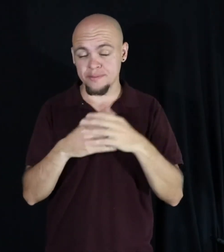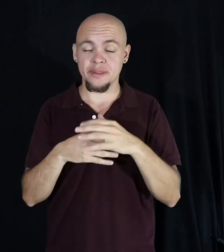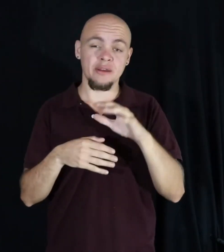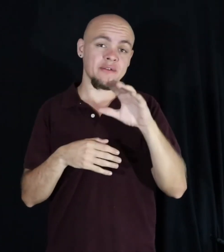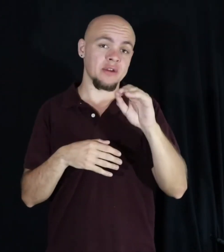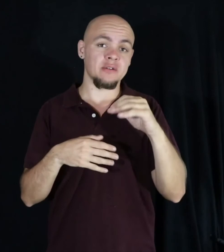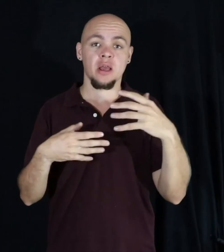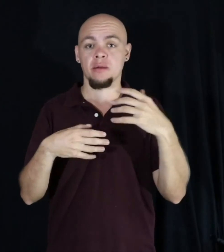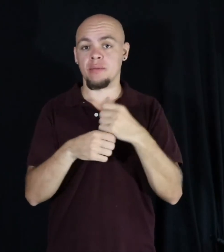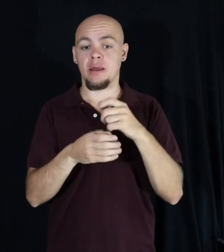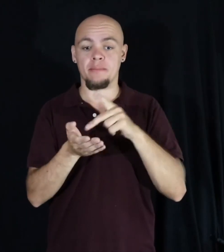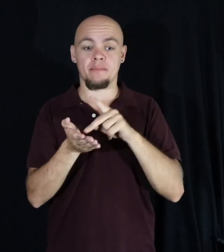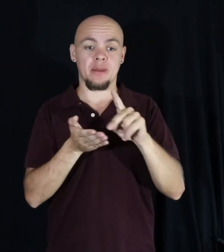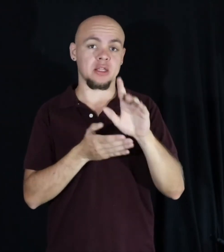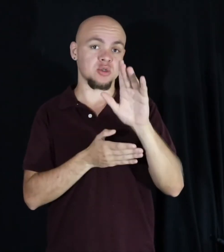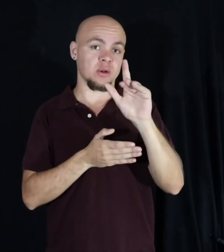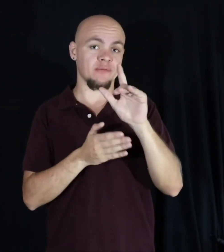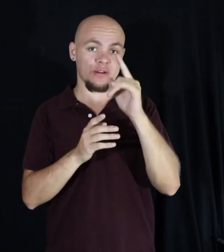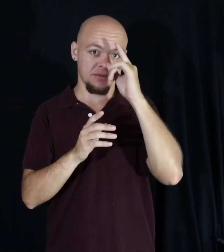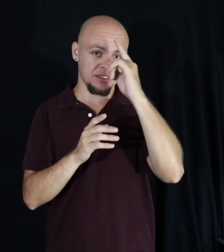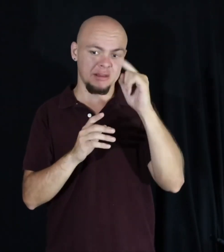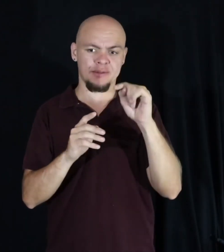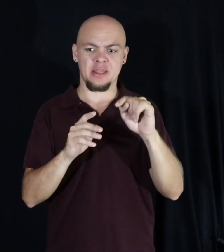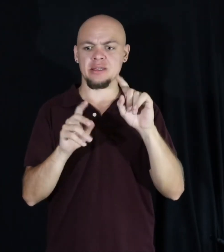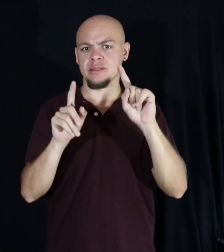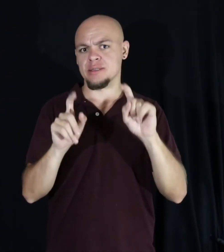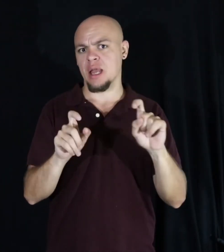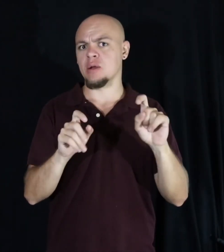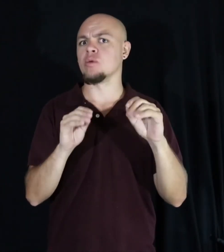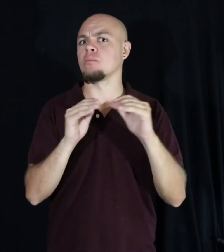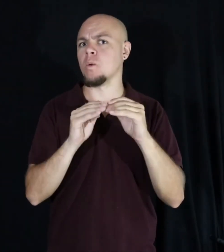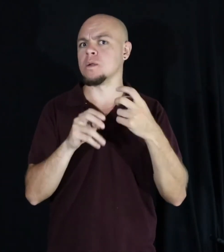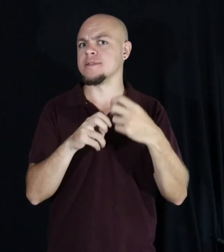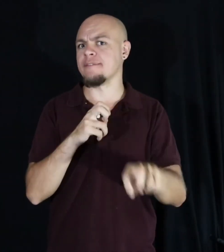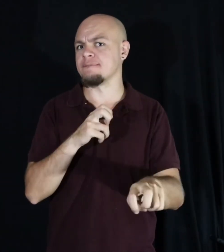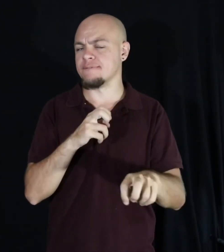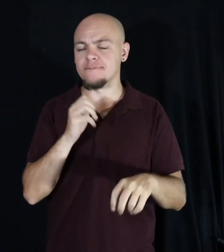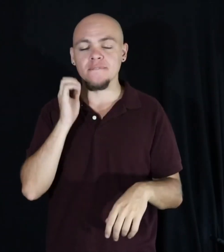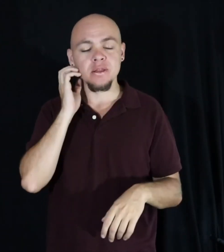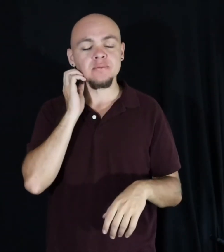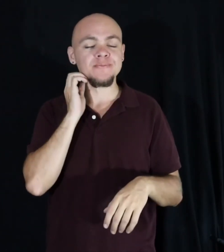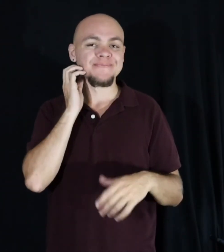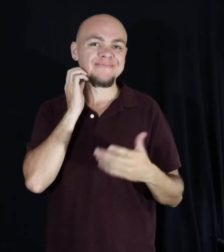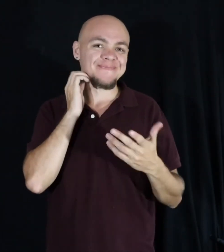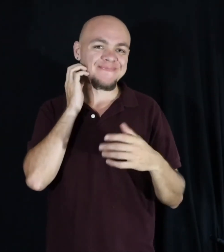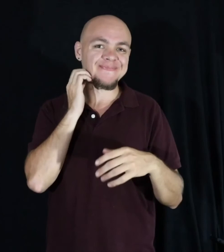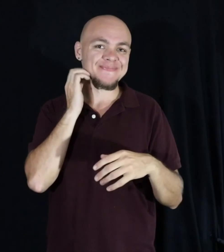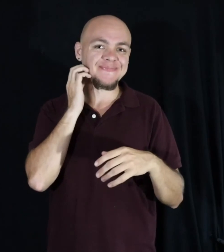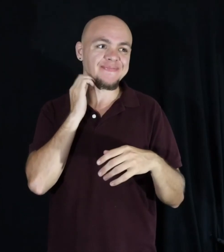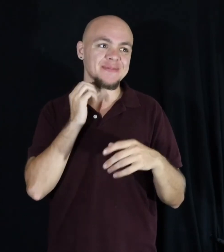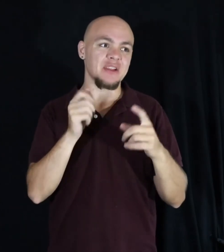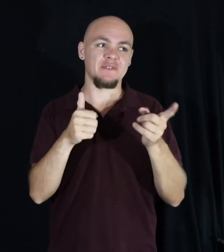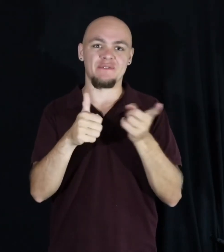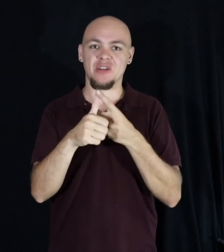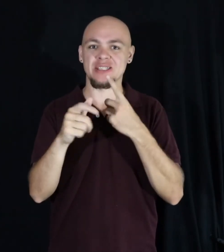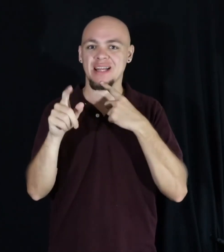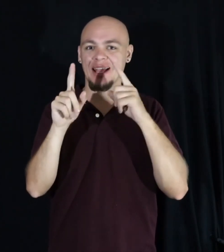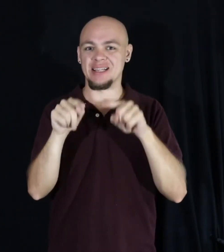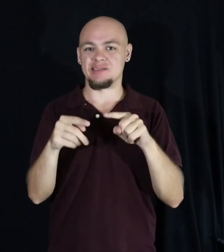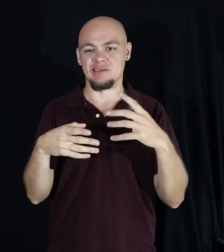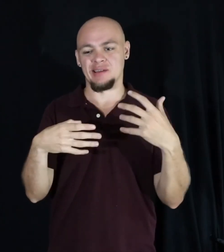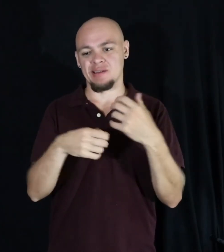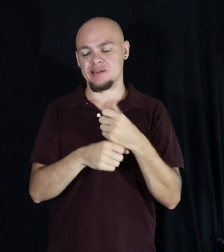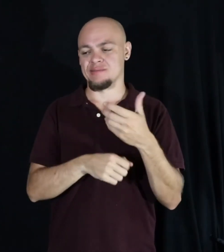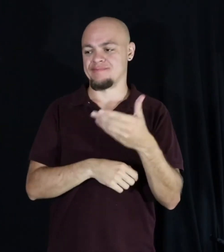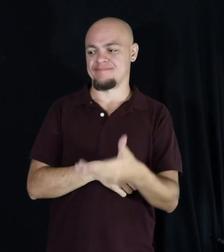paid 25 cents because I thought the task was a bit harder. And unfortunately, when I first received the answers, and here you see 6 of the